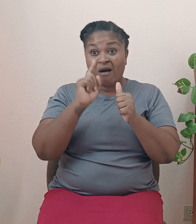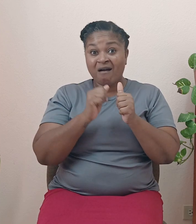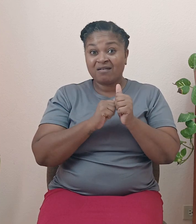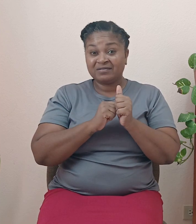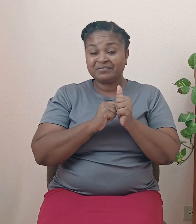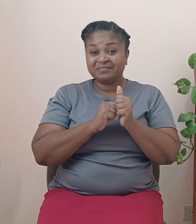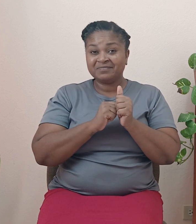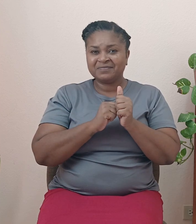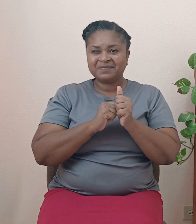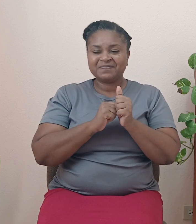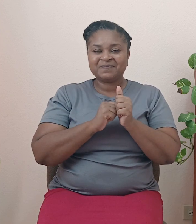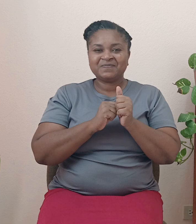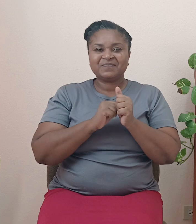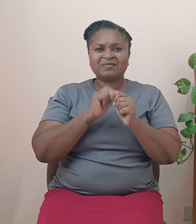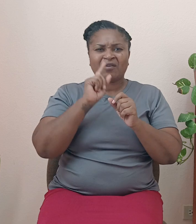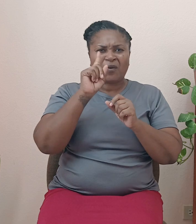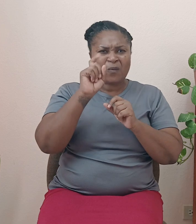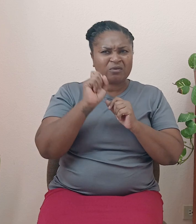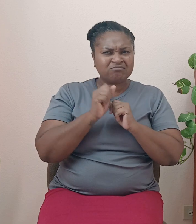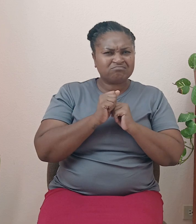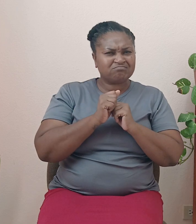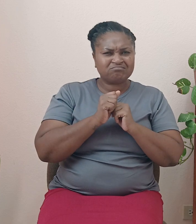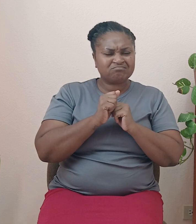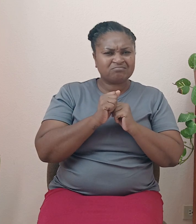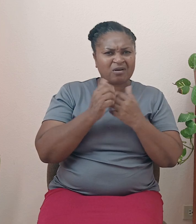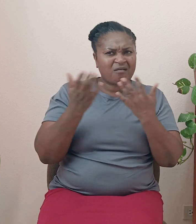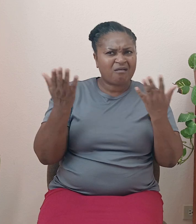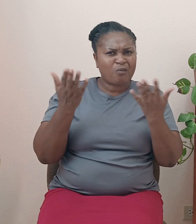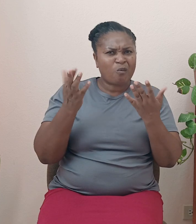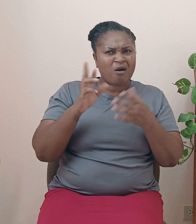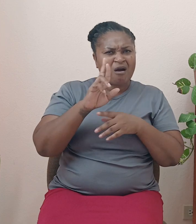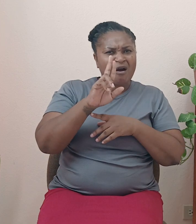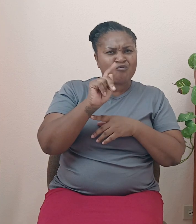What was Ruth's first husband's name?